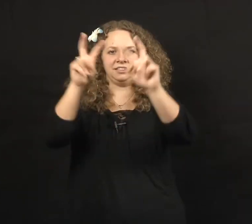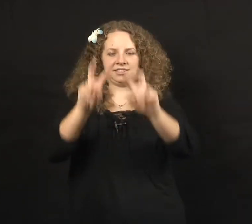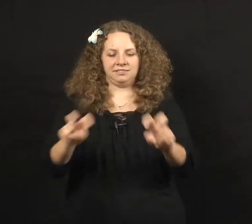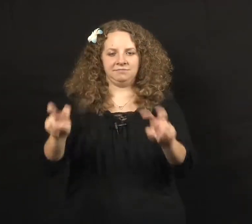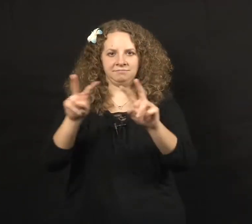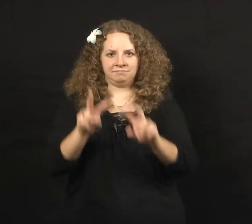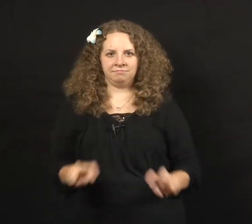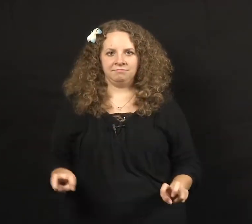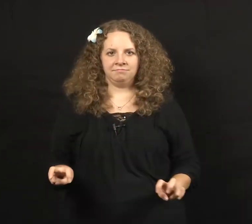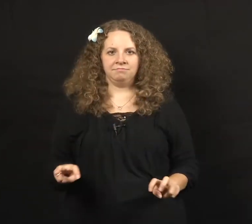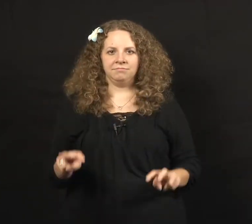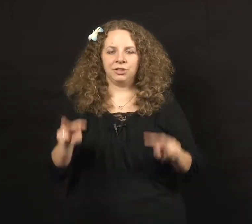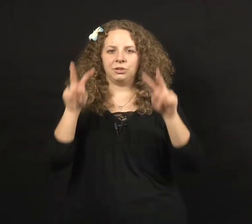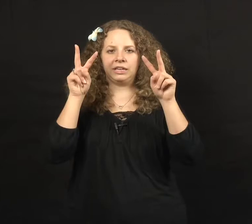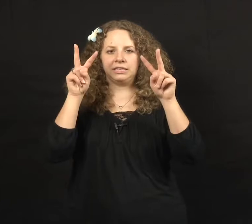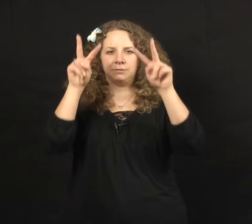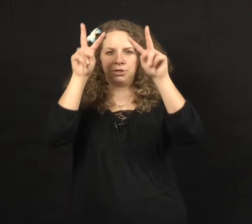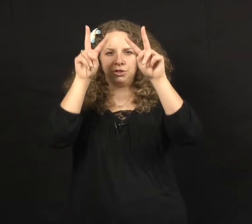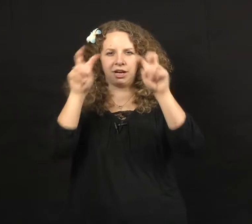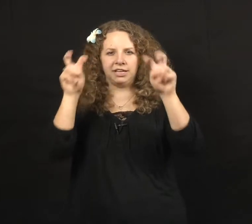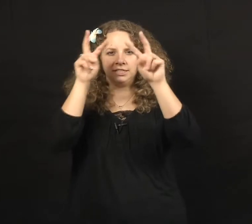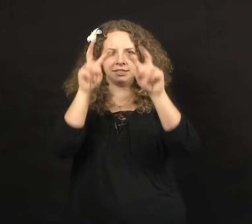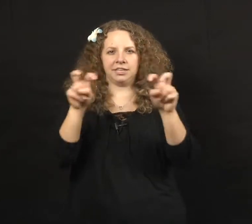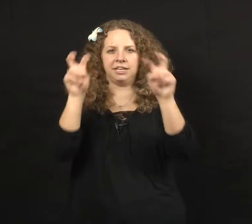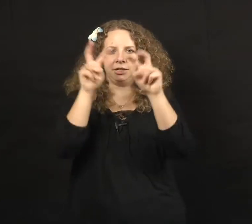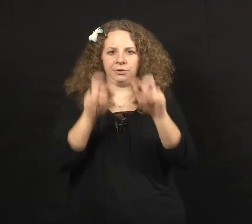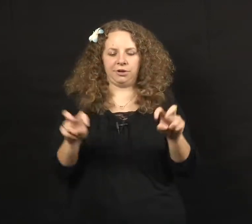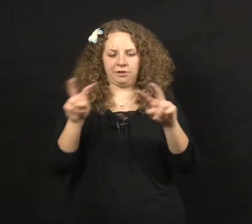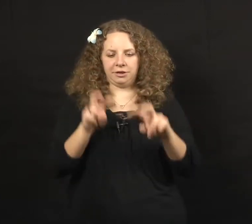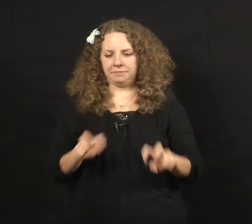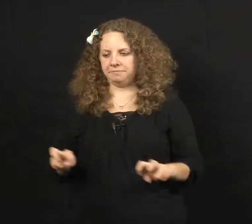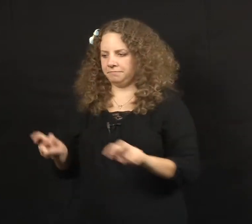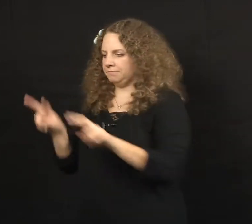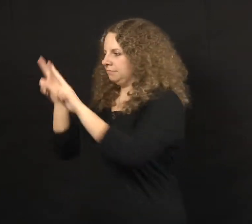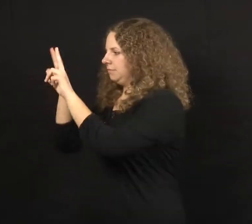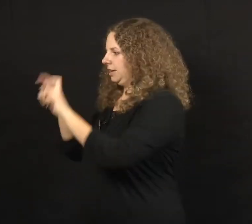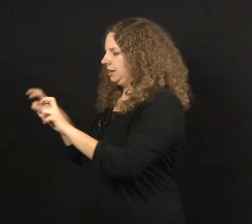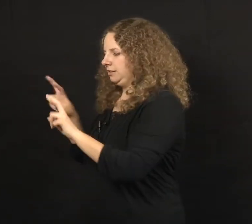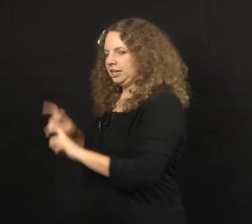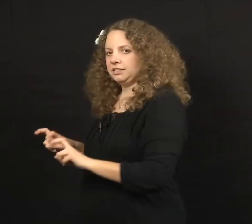Analyze. Like looking at something with your eyes and kind of going over it. Analyze.